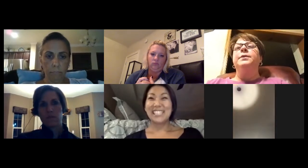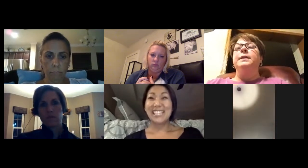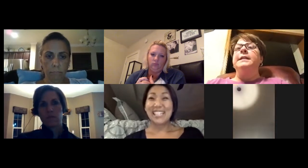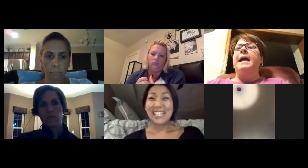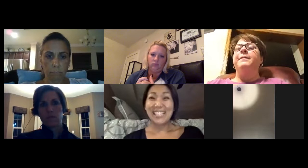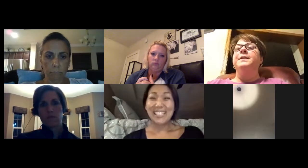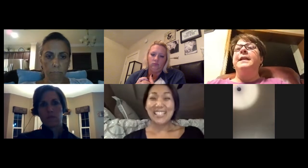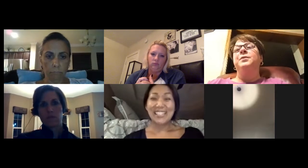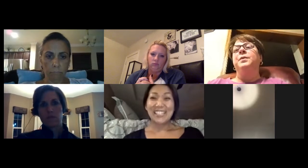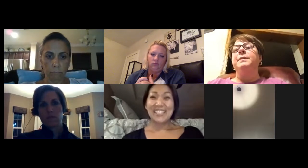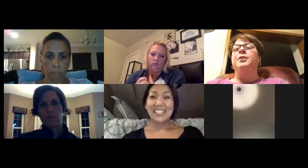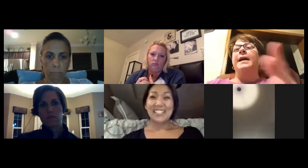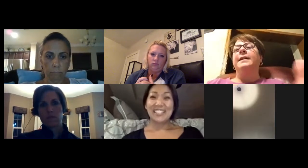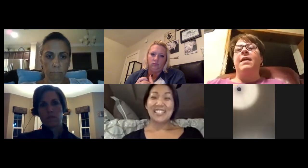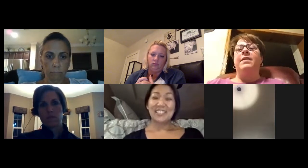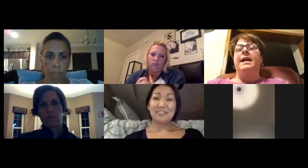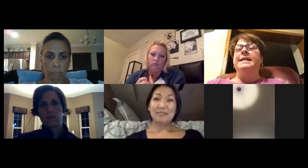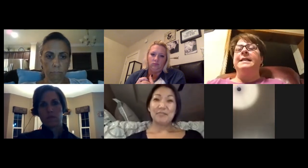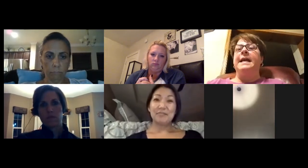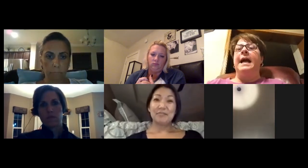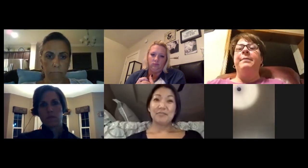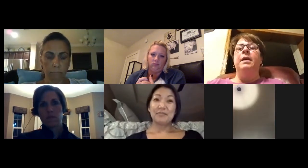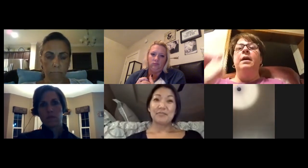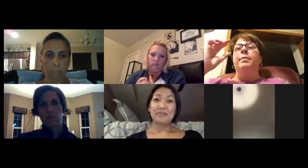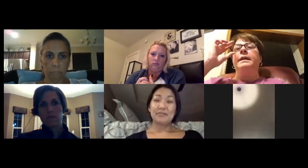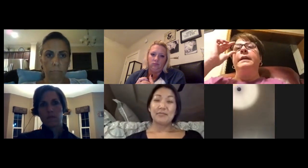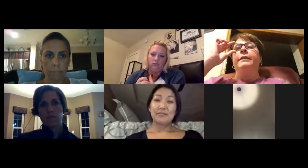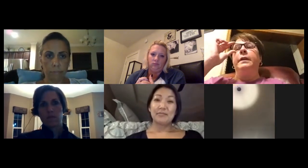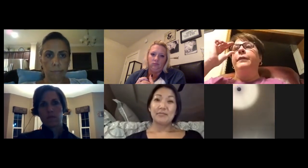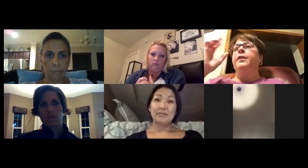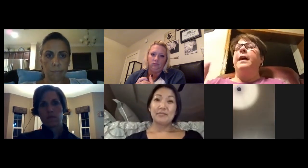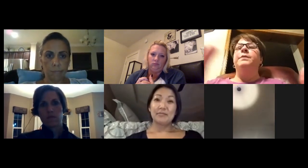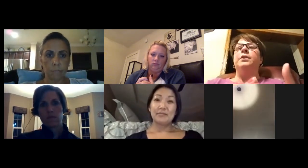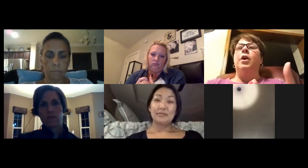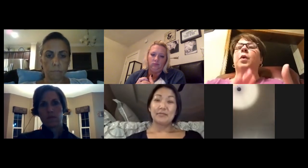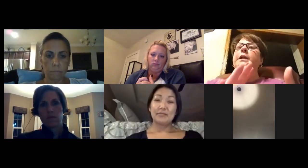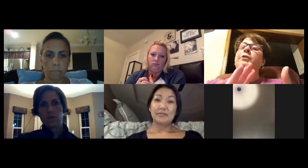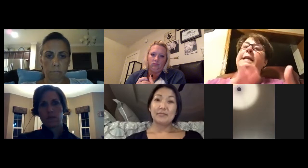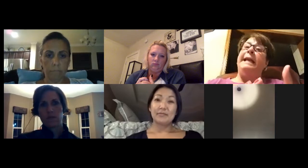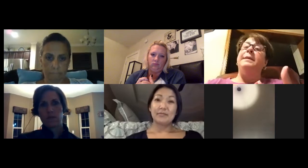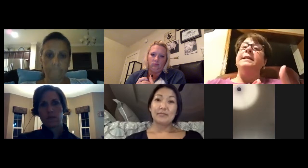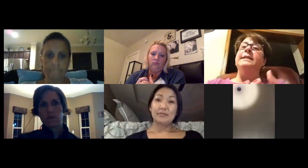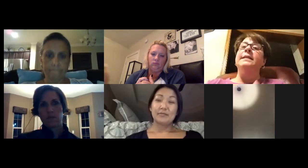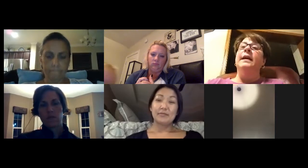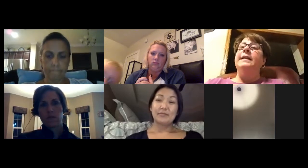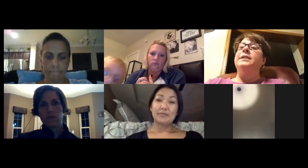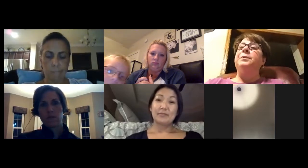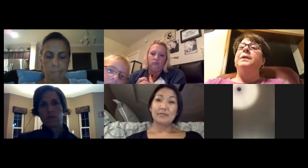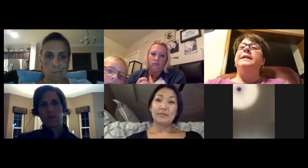deep conversation with them. You're not going to have that kind of time. But even if for them to know what your name is and to really get